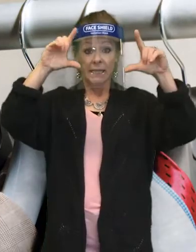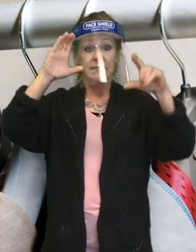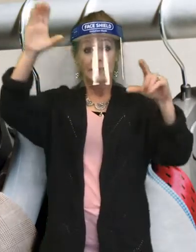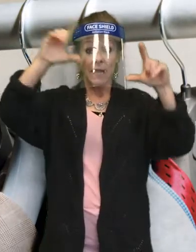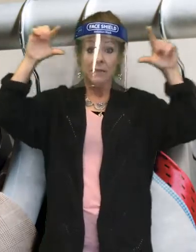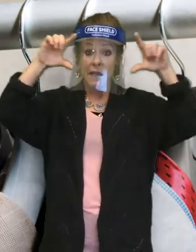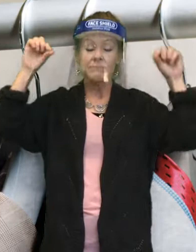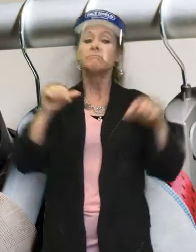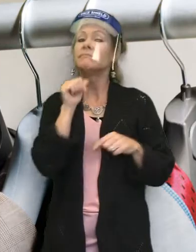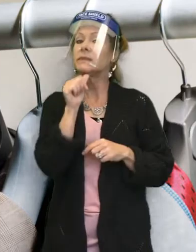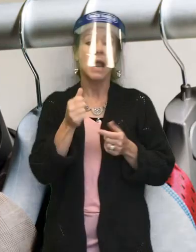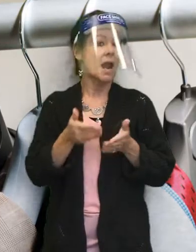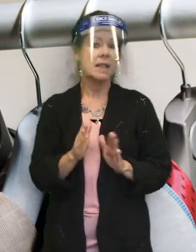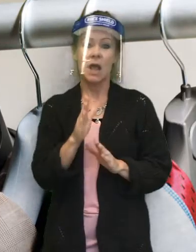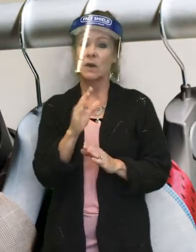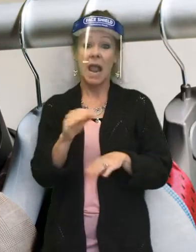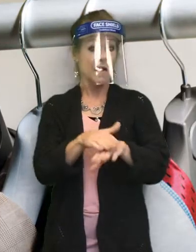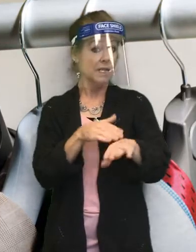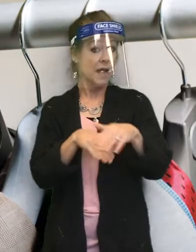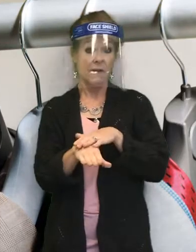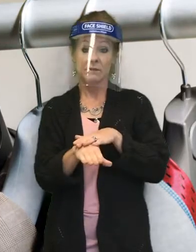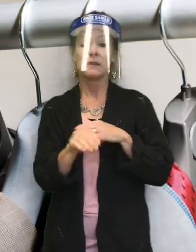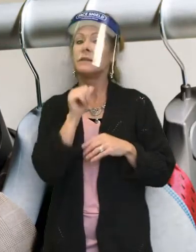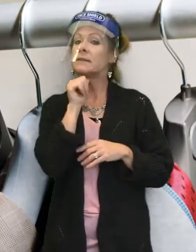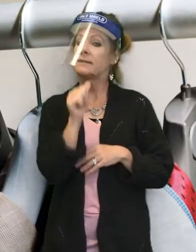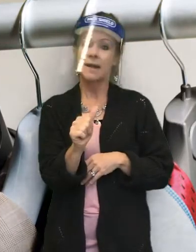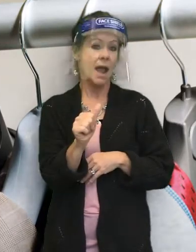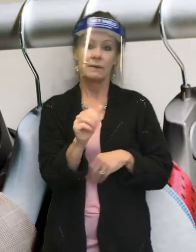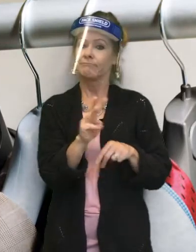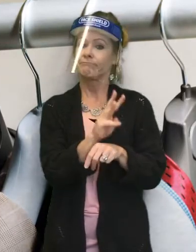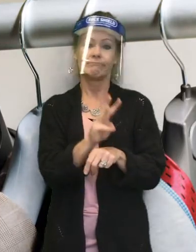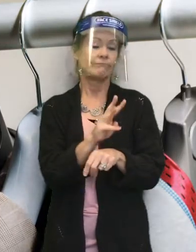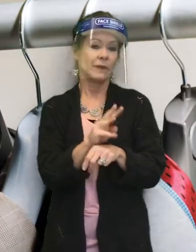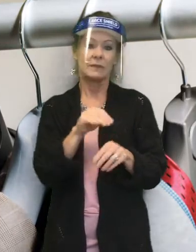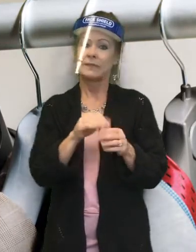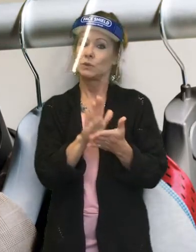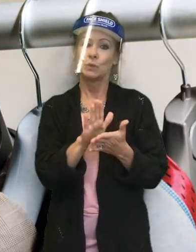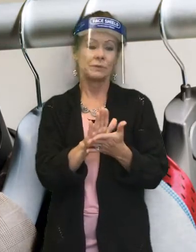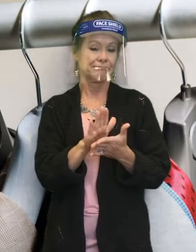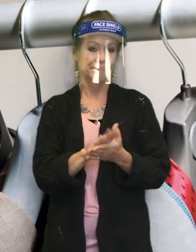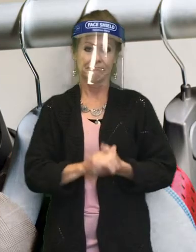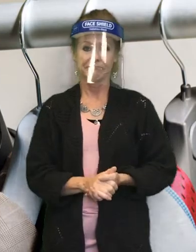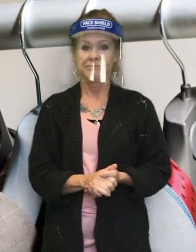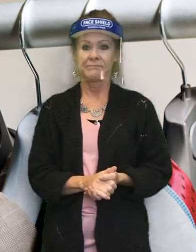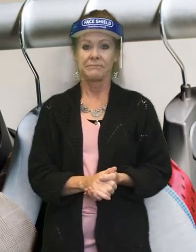Sunglasses are not allowed, and gloves are not to be worn in school.